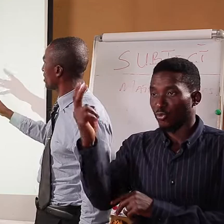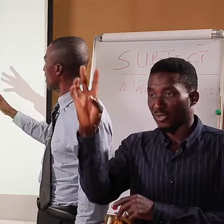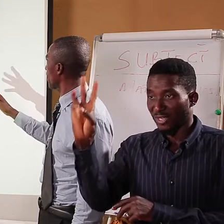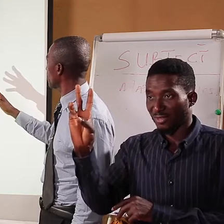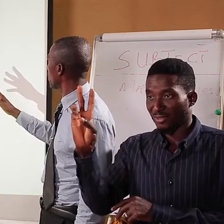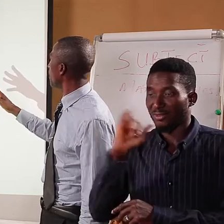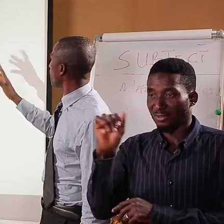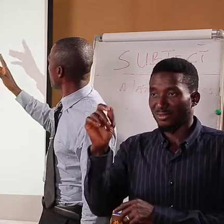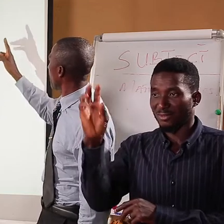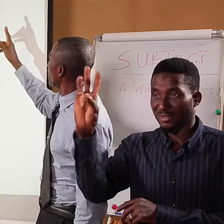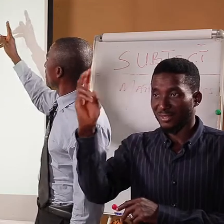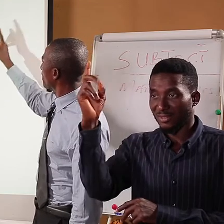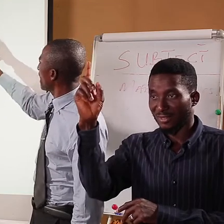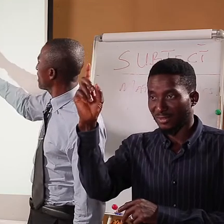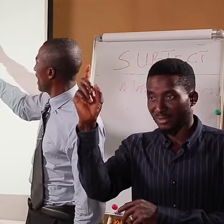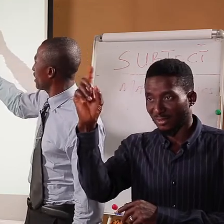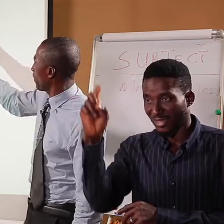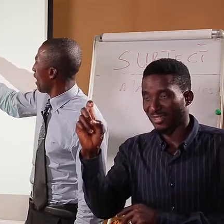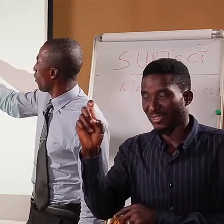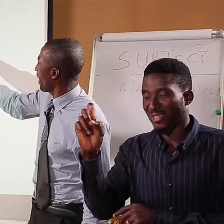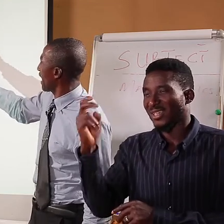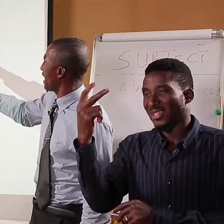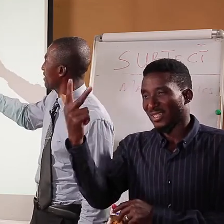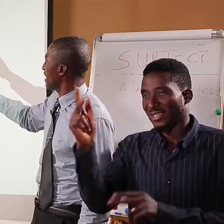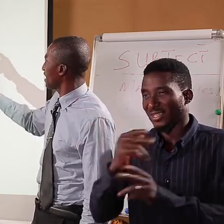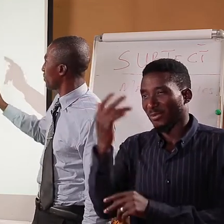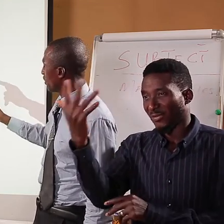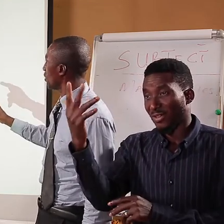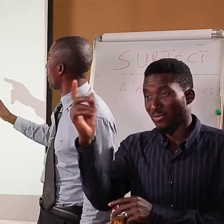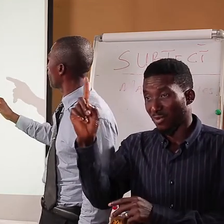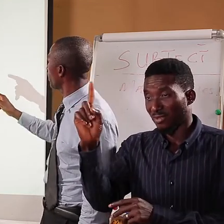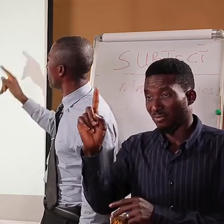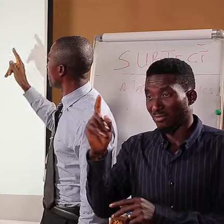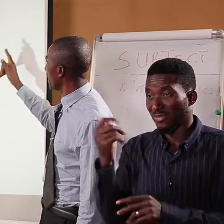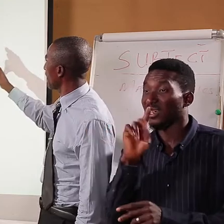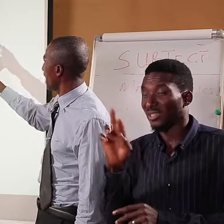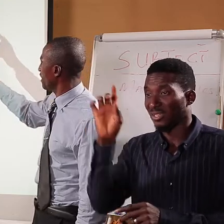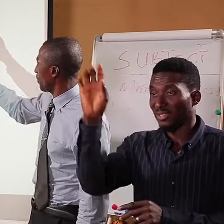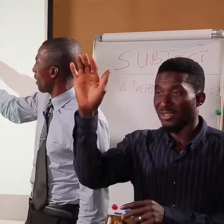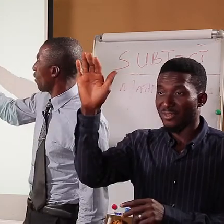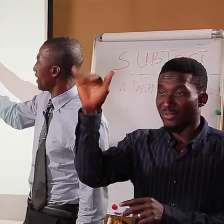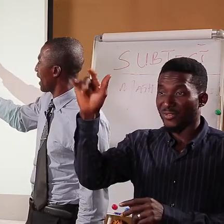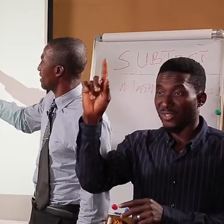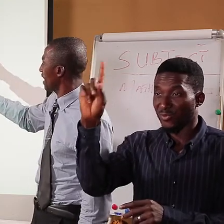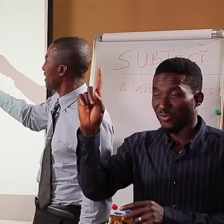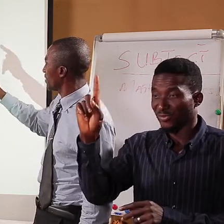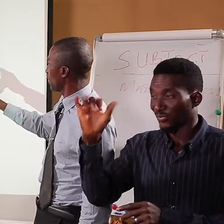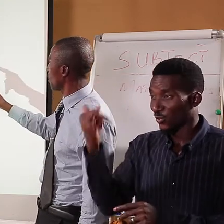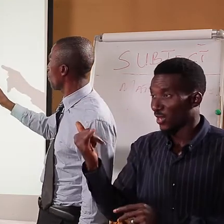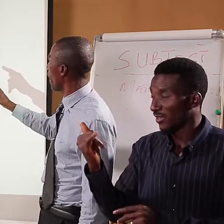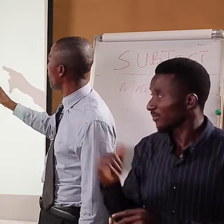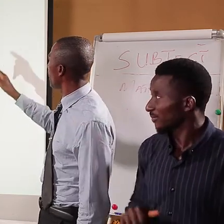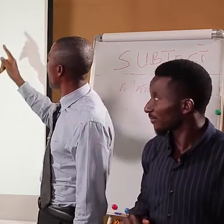is 6x. Then, 3 times 5y, the answer is 15y. 3 times 5y, the answer